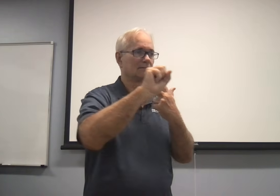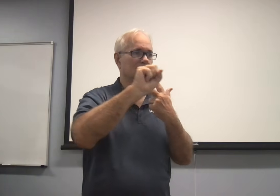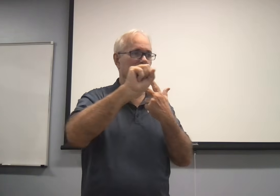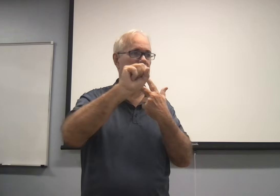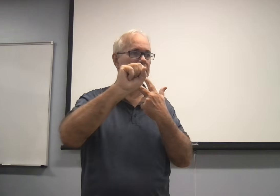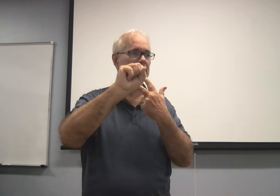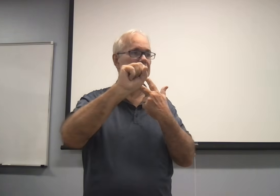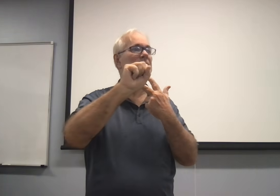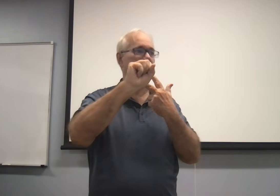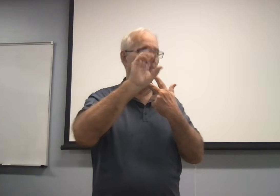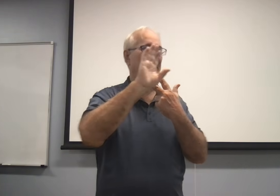BS.